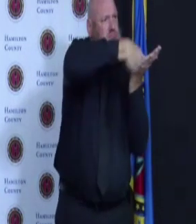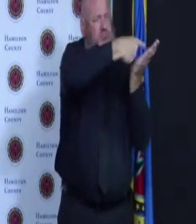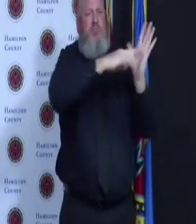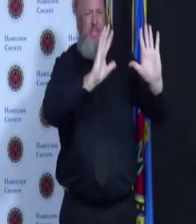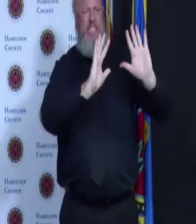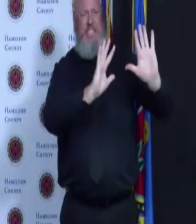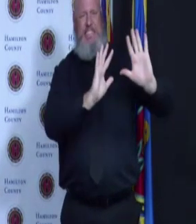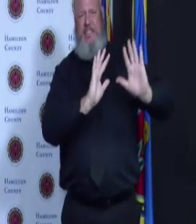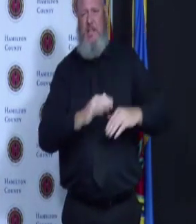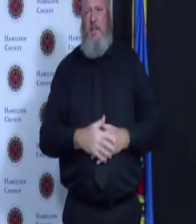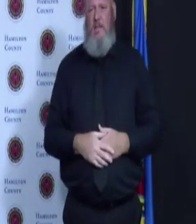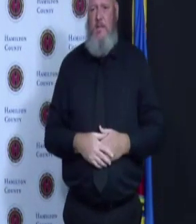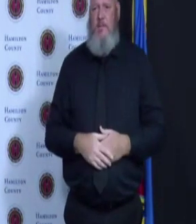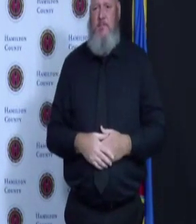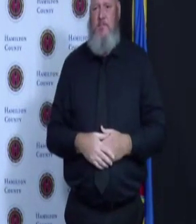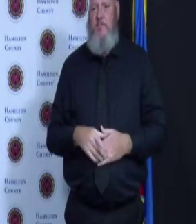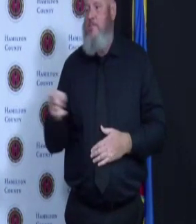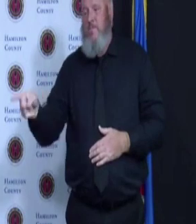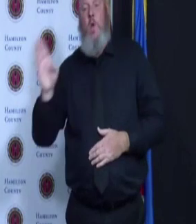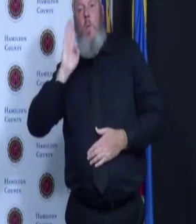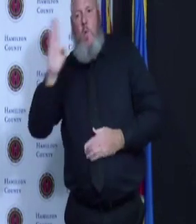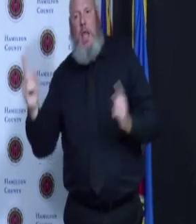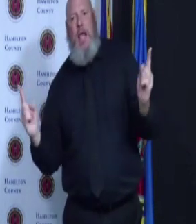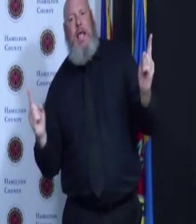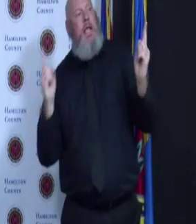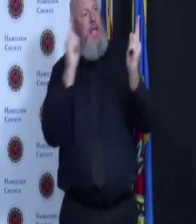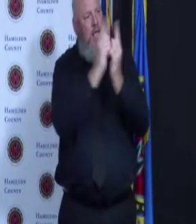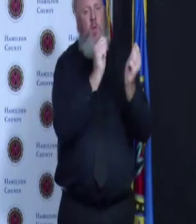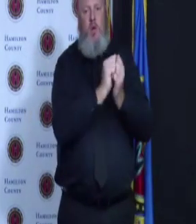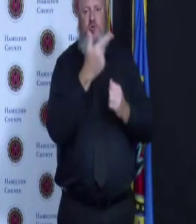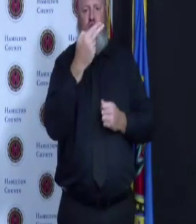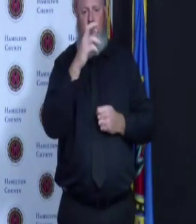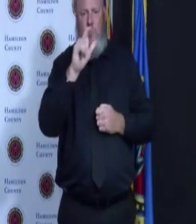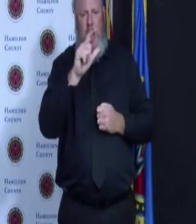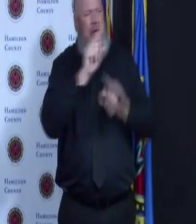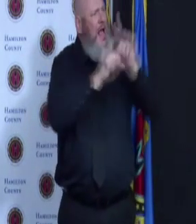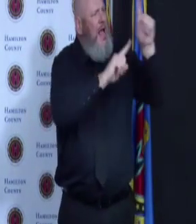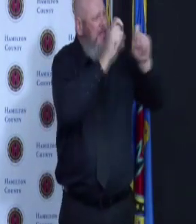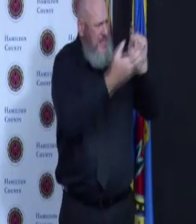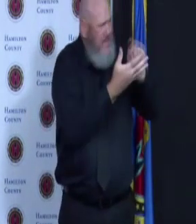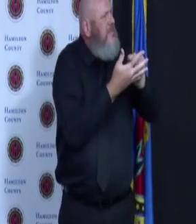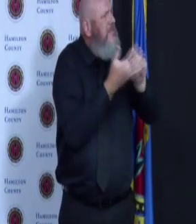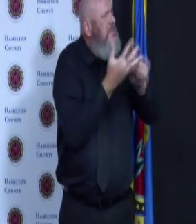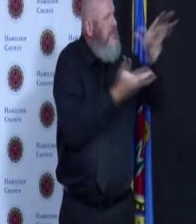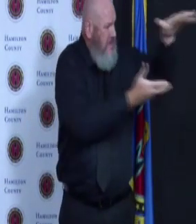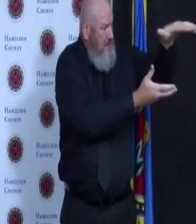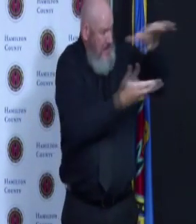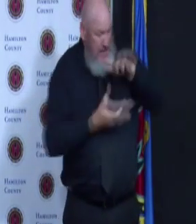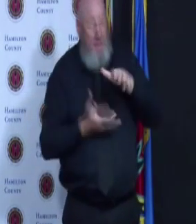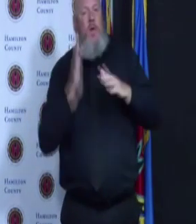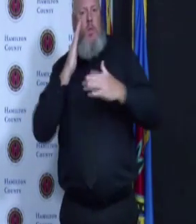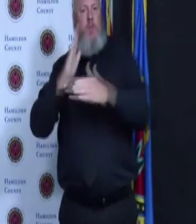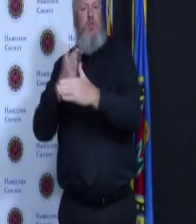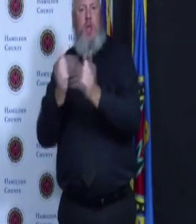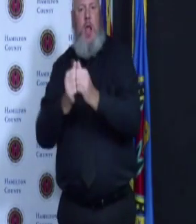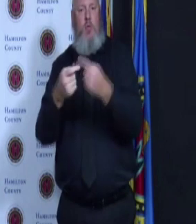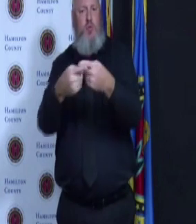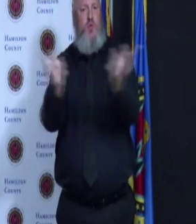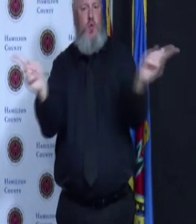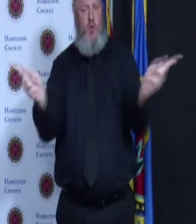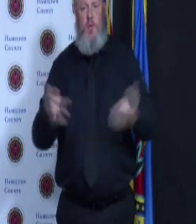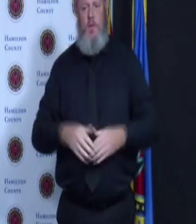And so I have done that. I've taken it upon myself to do that because there was a question yesterday about carryout and about